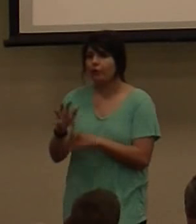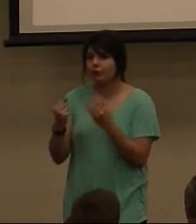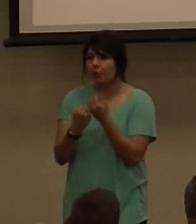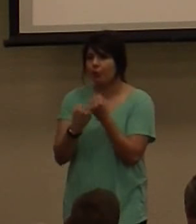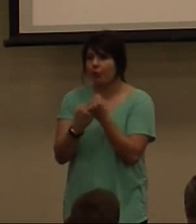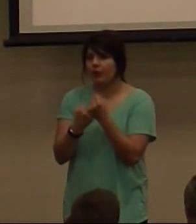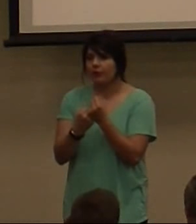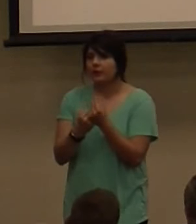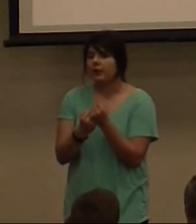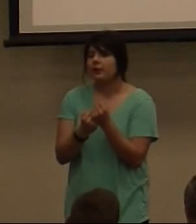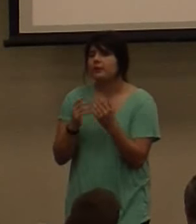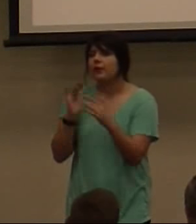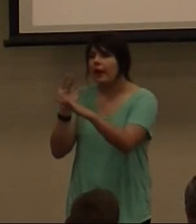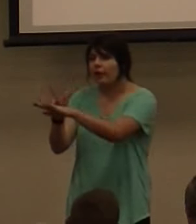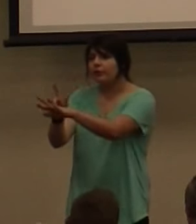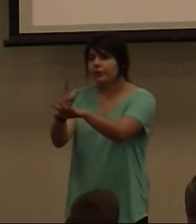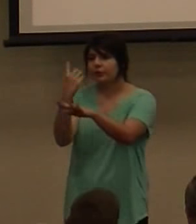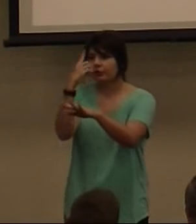Bushmen